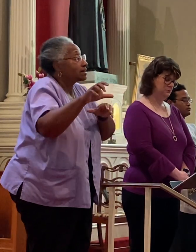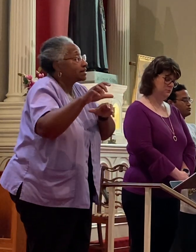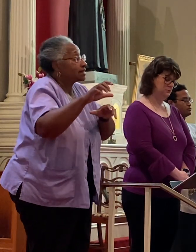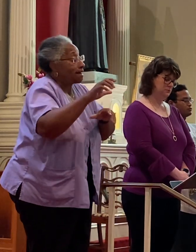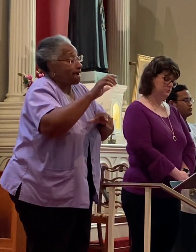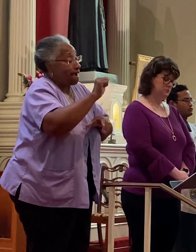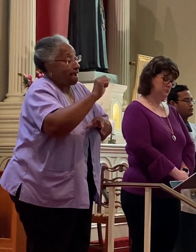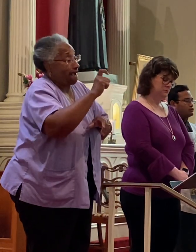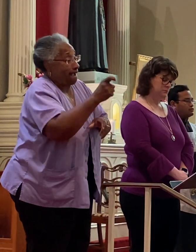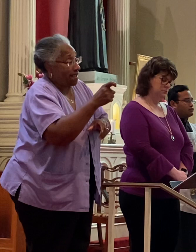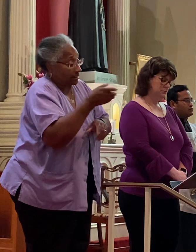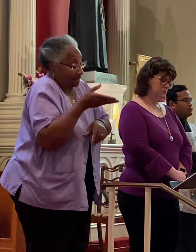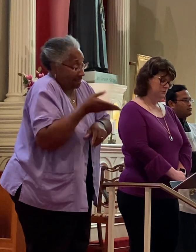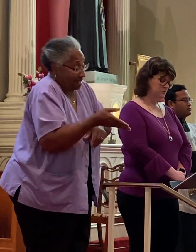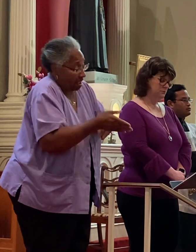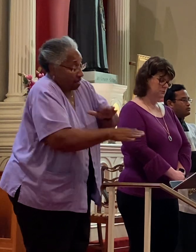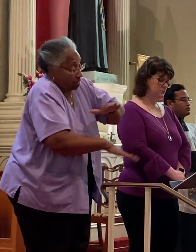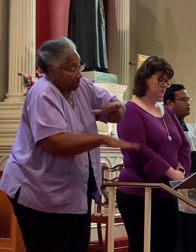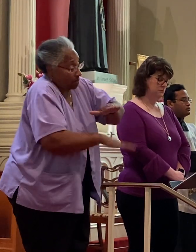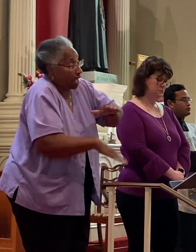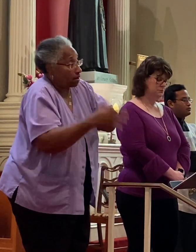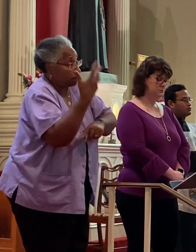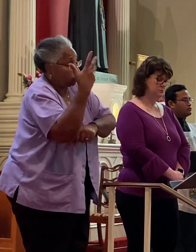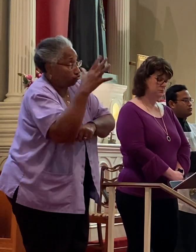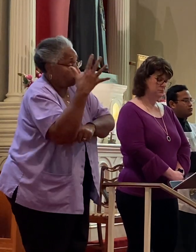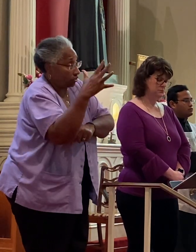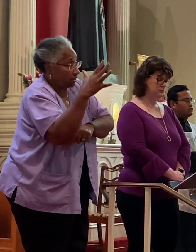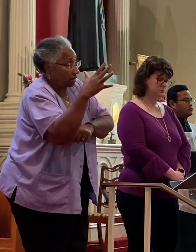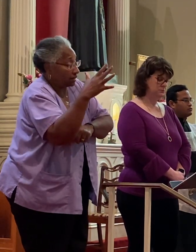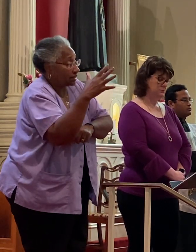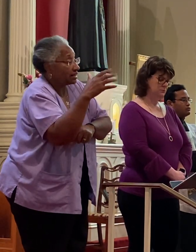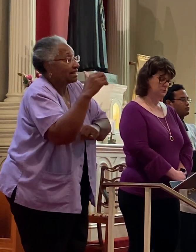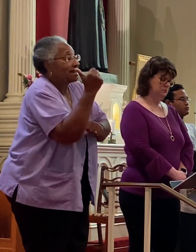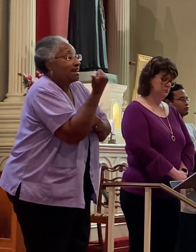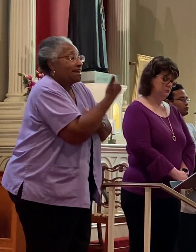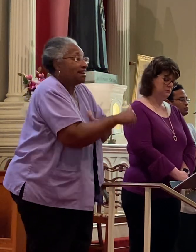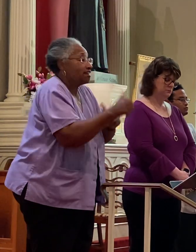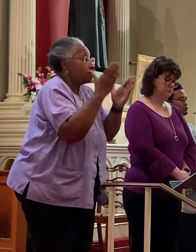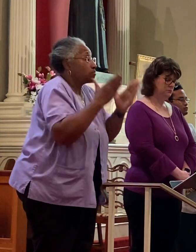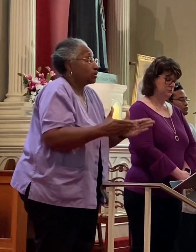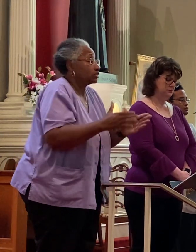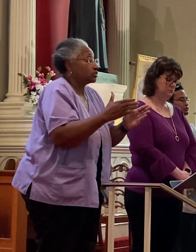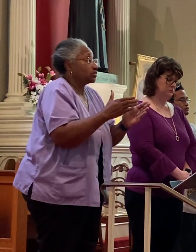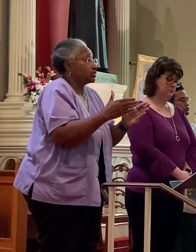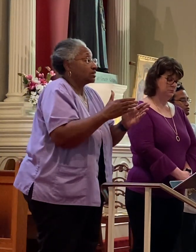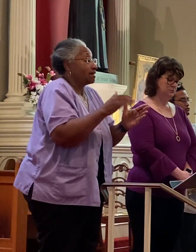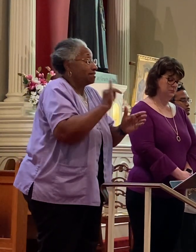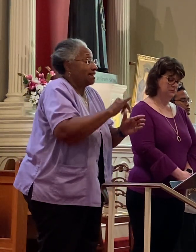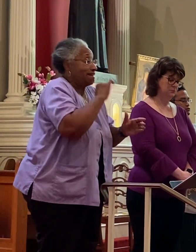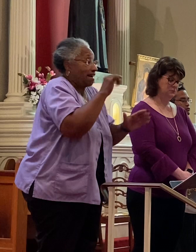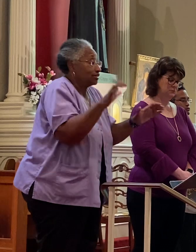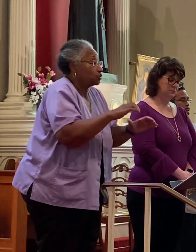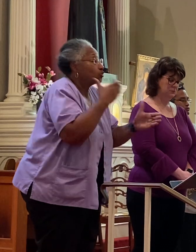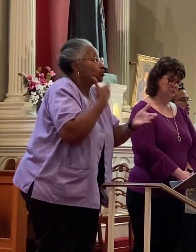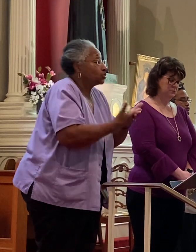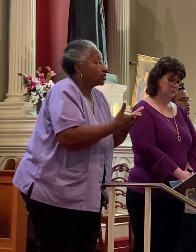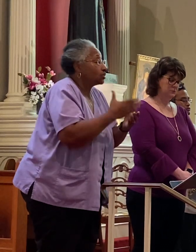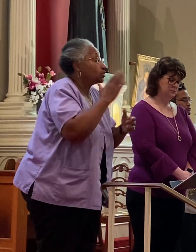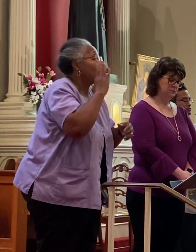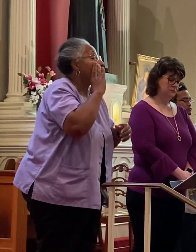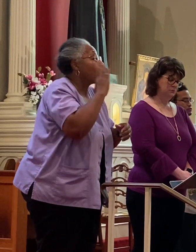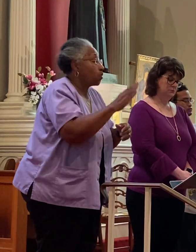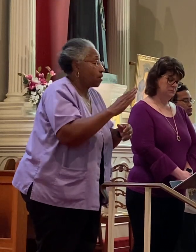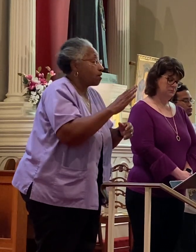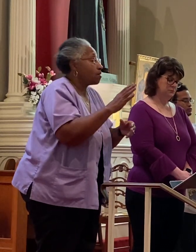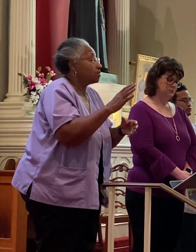trees. Therefore, every tree that does not bear good fruit will be cut down and thrown into